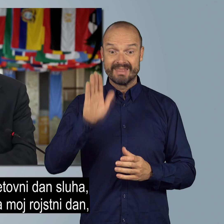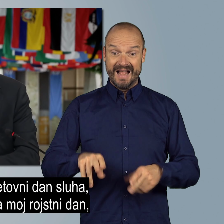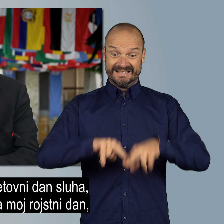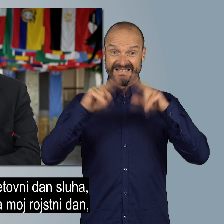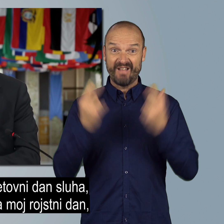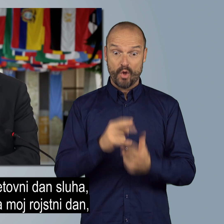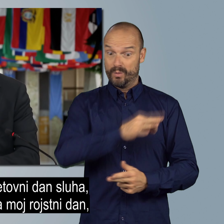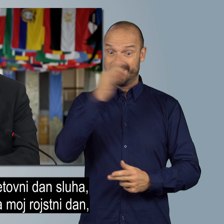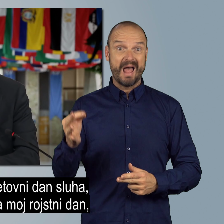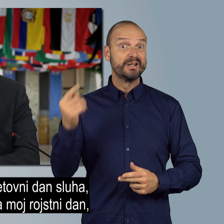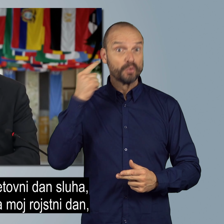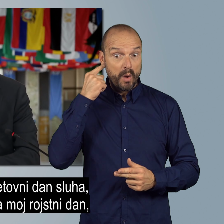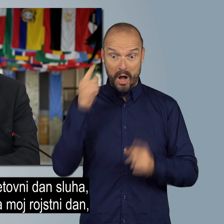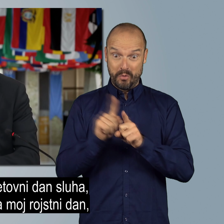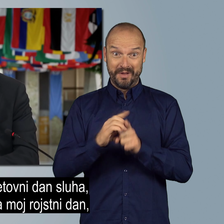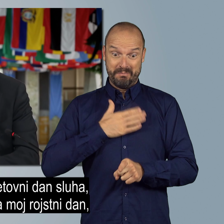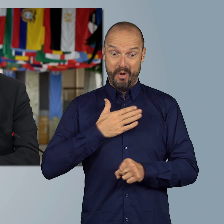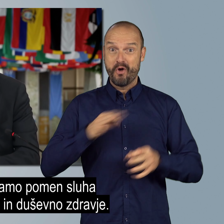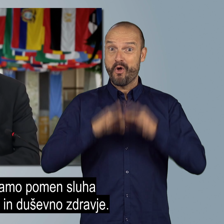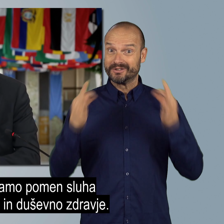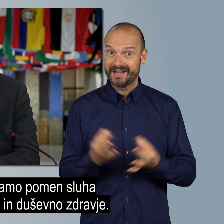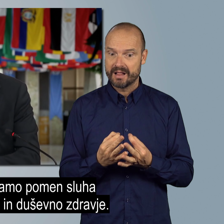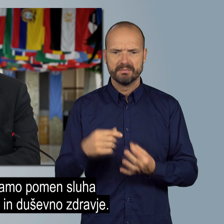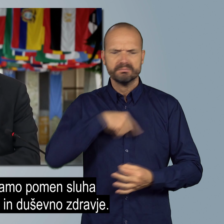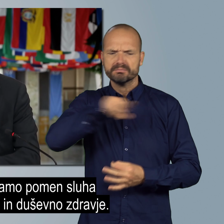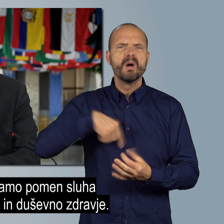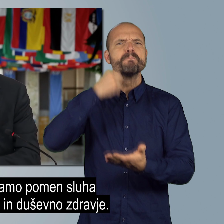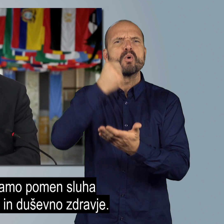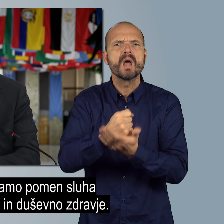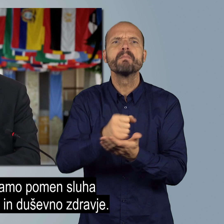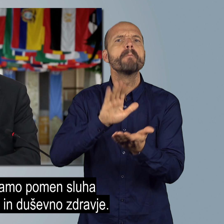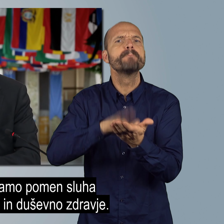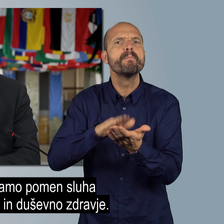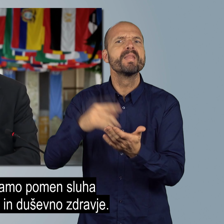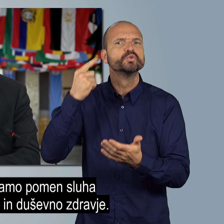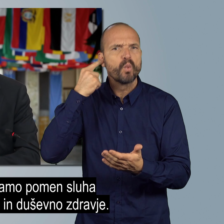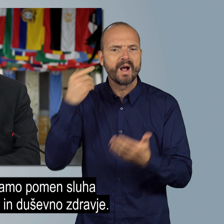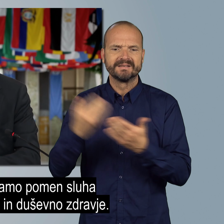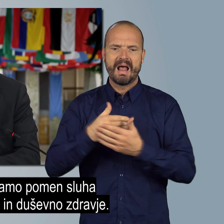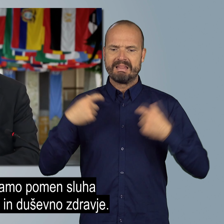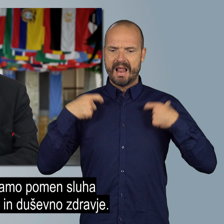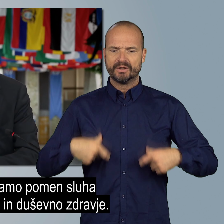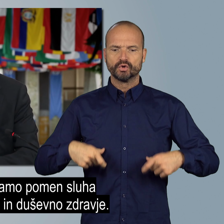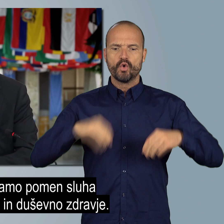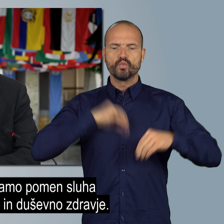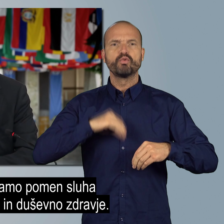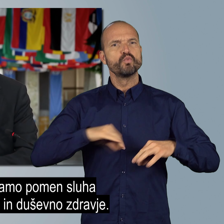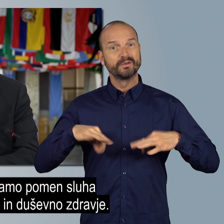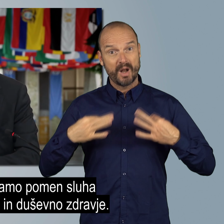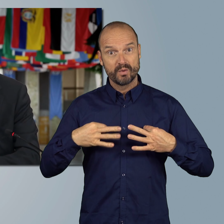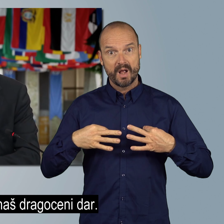On World Hearing Day, which is my birthday, we celebrate the importance of hearing to our physical and mental